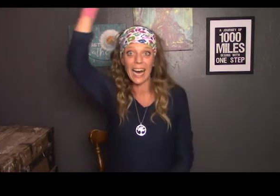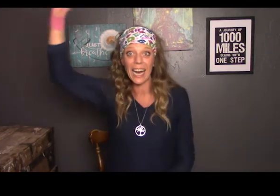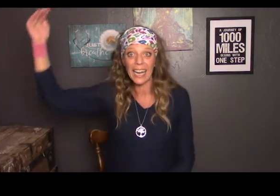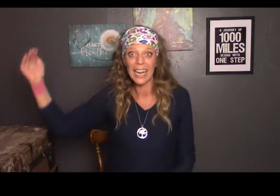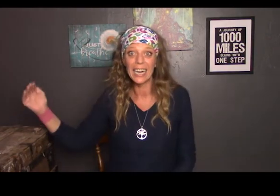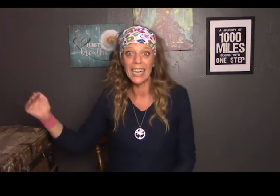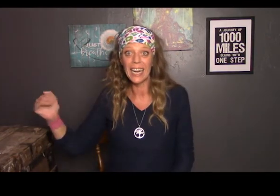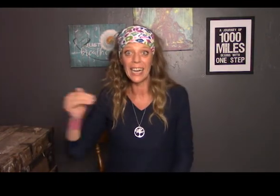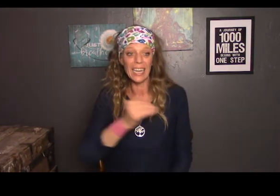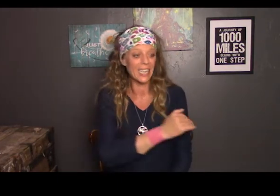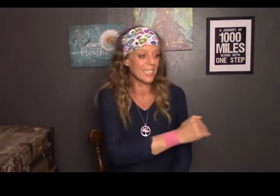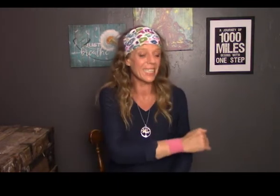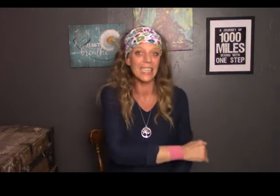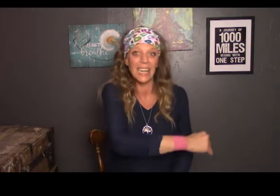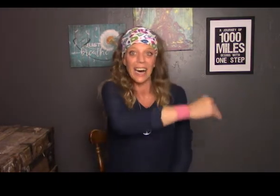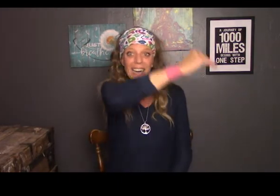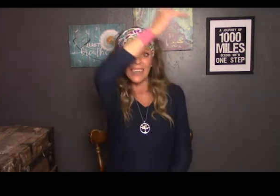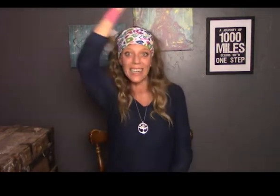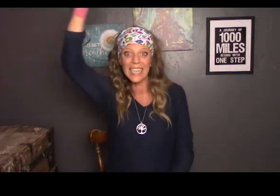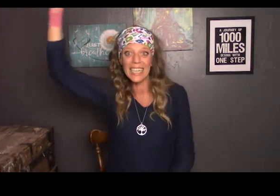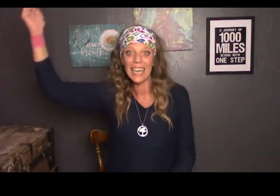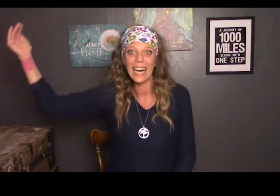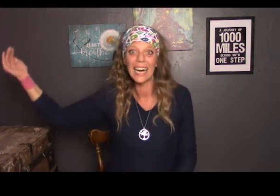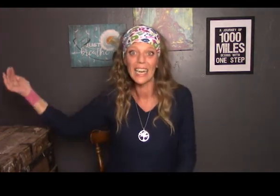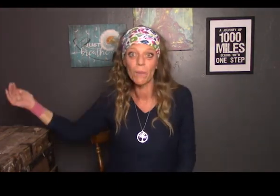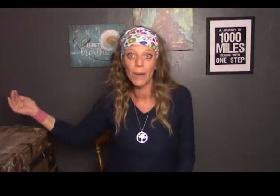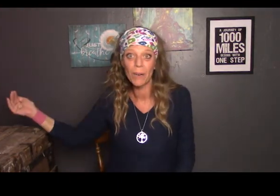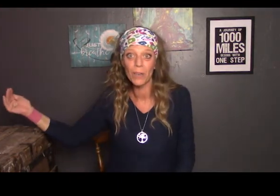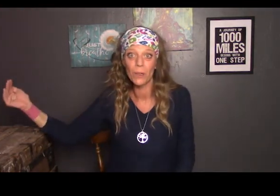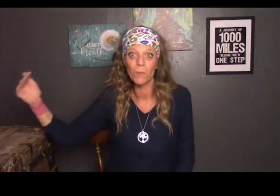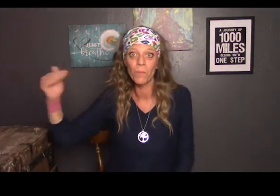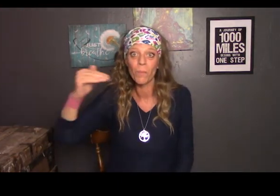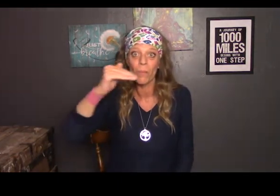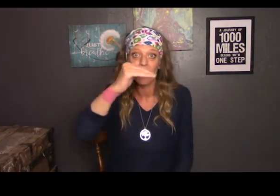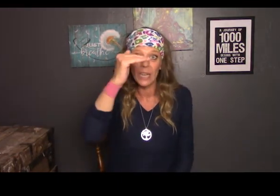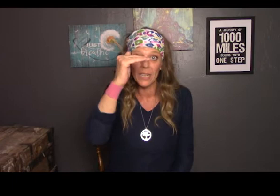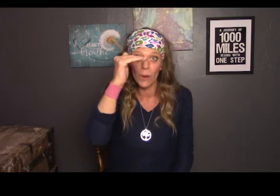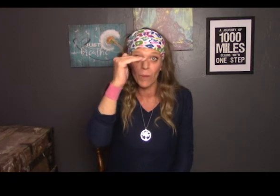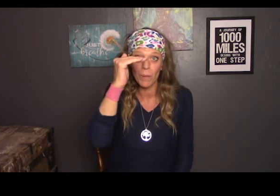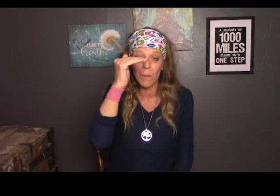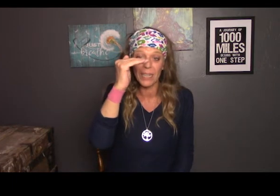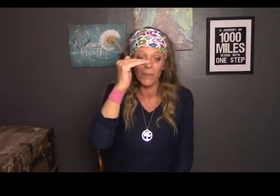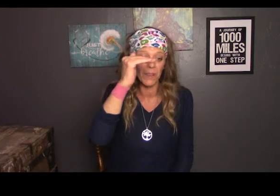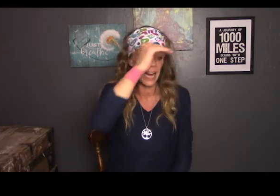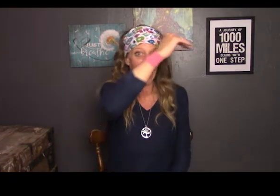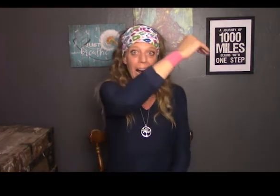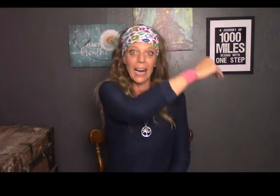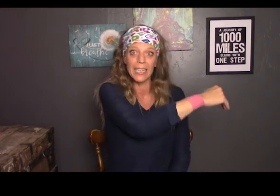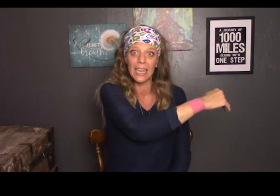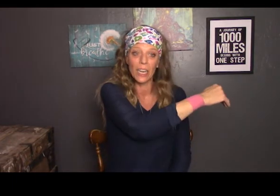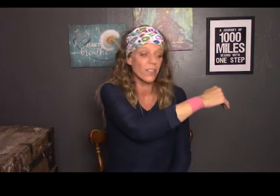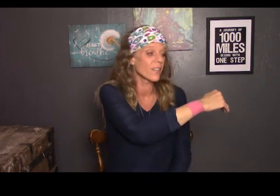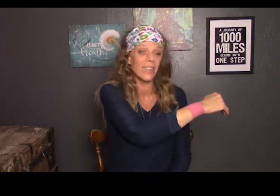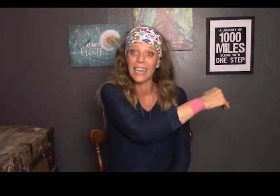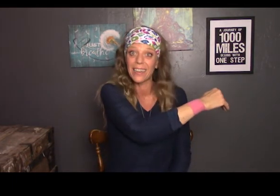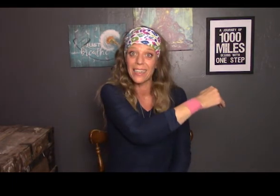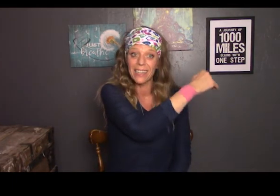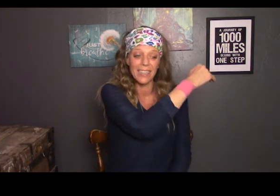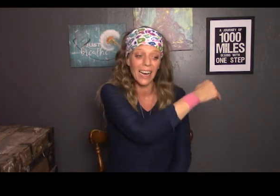Sky is the arched sky above you. You have a bent flat hand and you're starting on the side